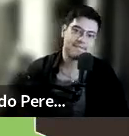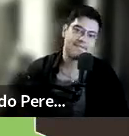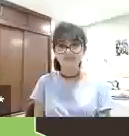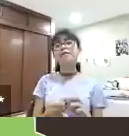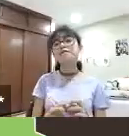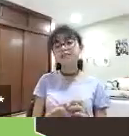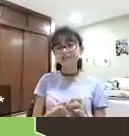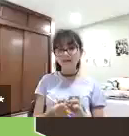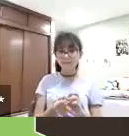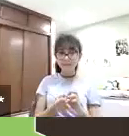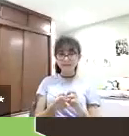¿Una película está buena?